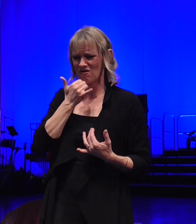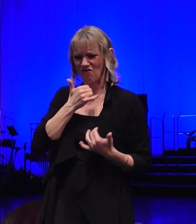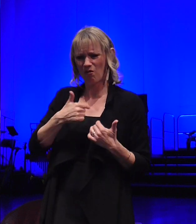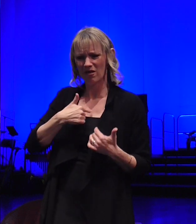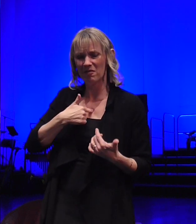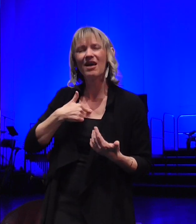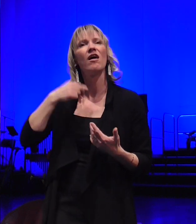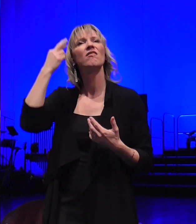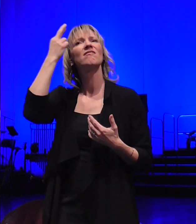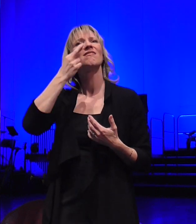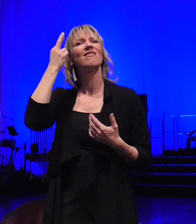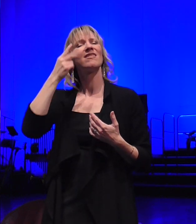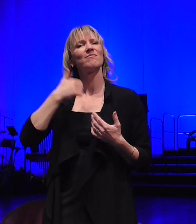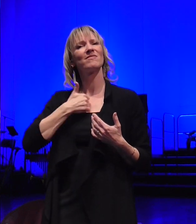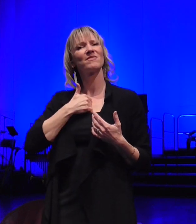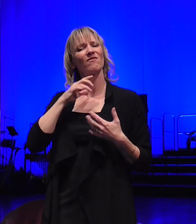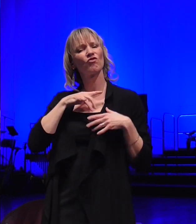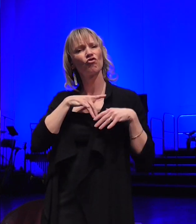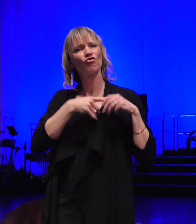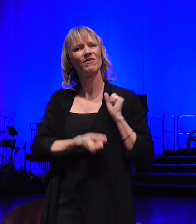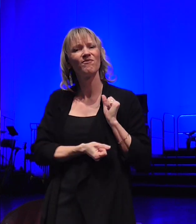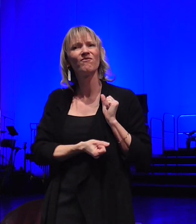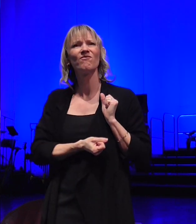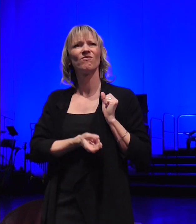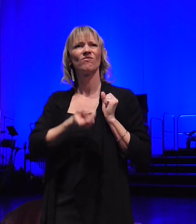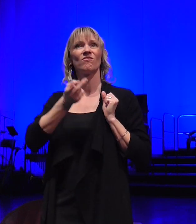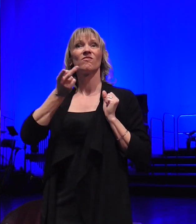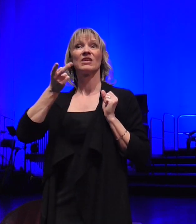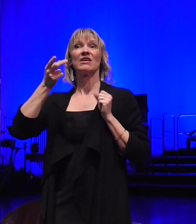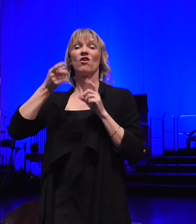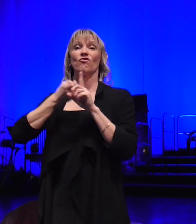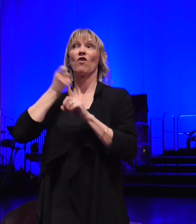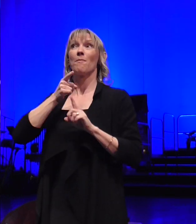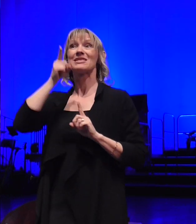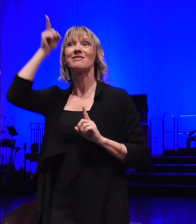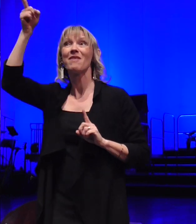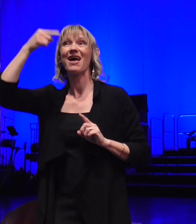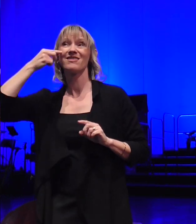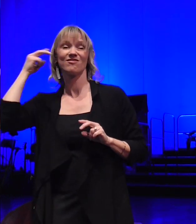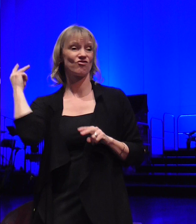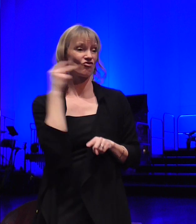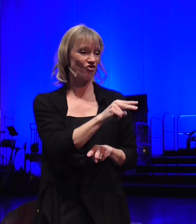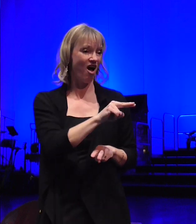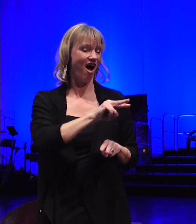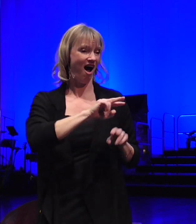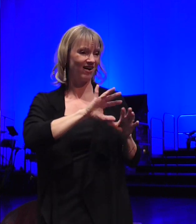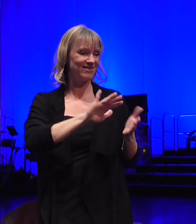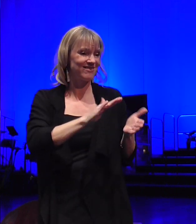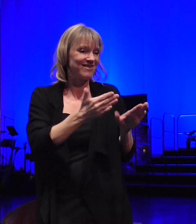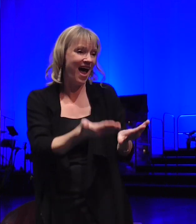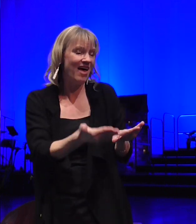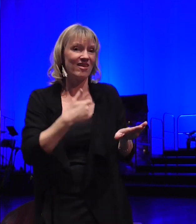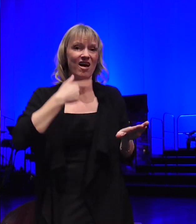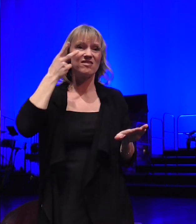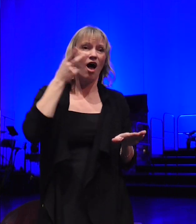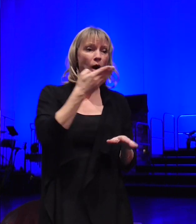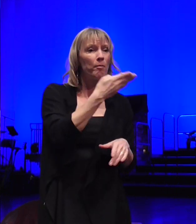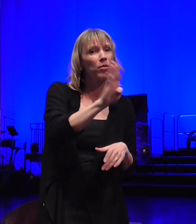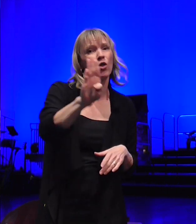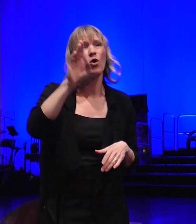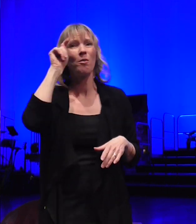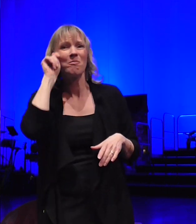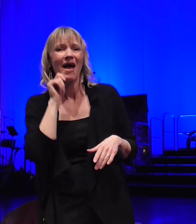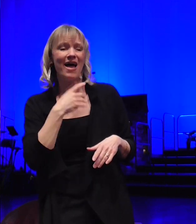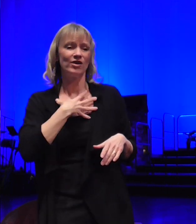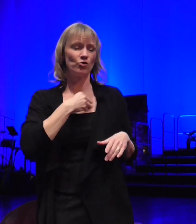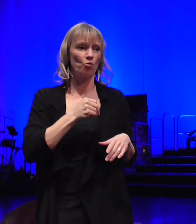was in grief. It was the death that I saw in space and the life force that I saw coming from the planet, the blue, the beige,